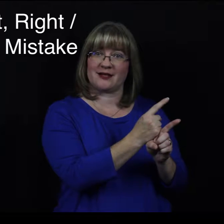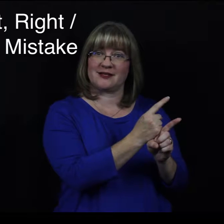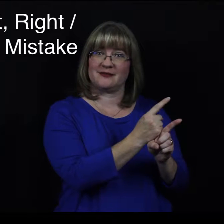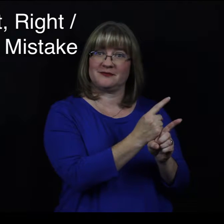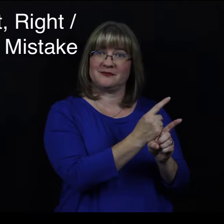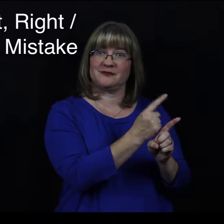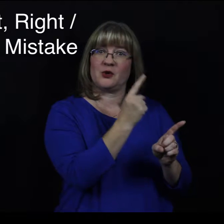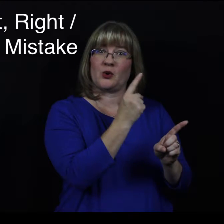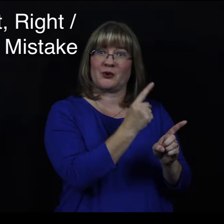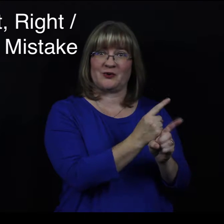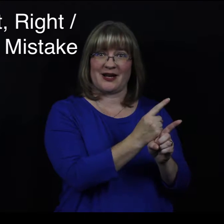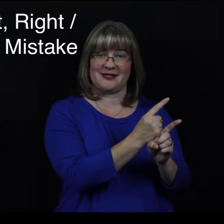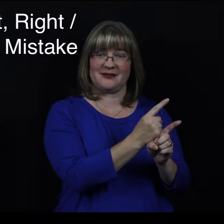Correct or right.